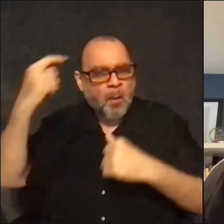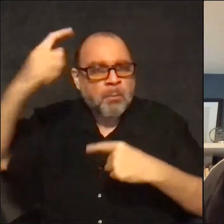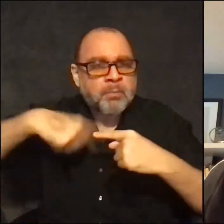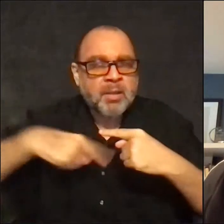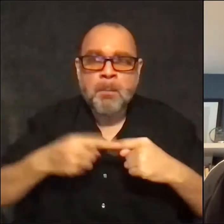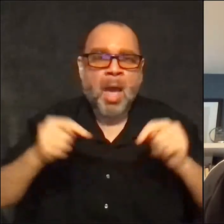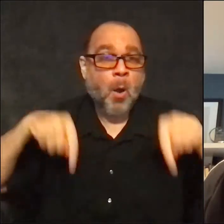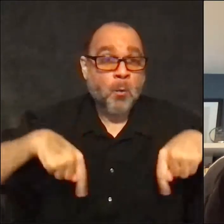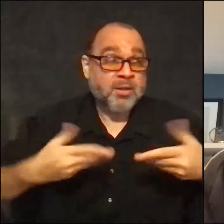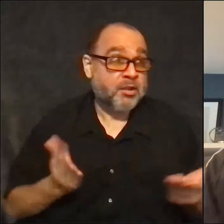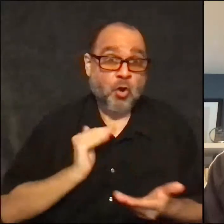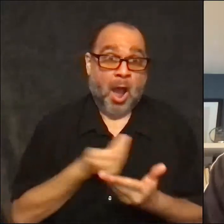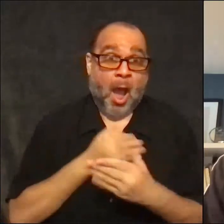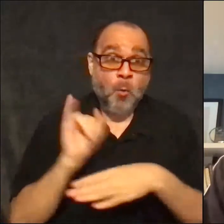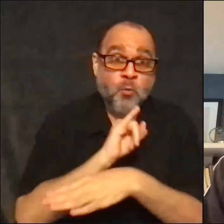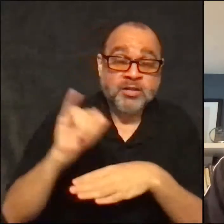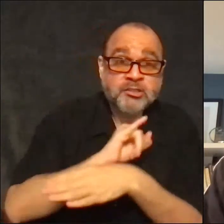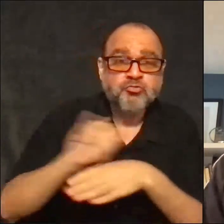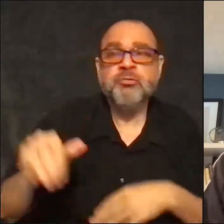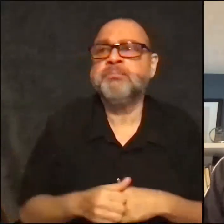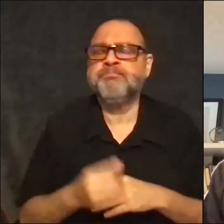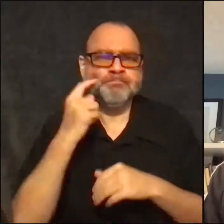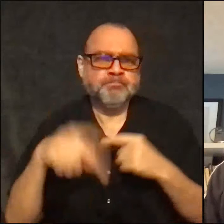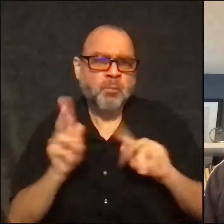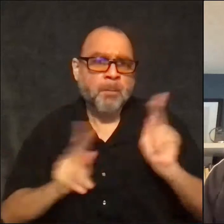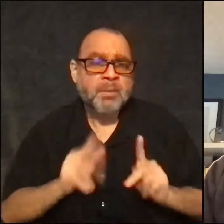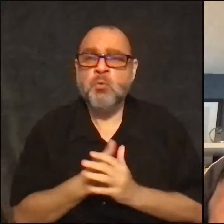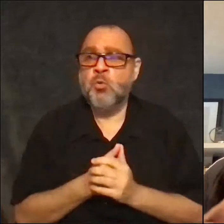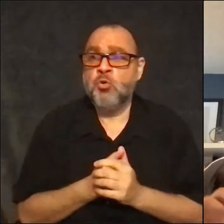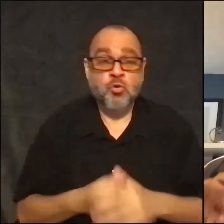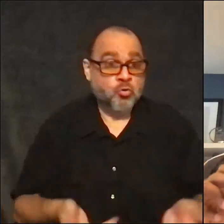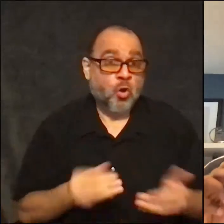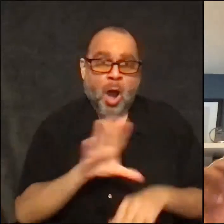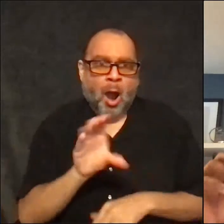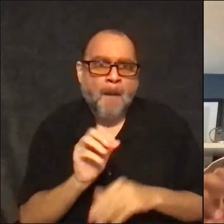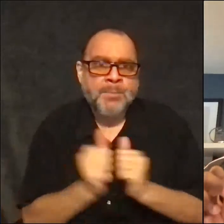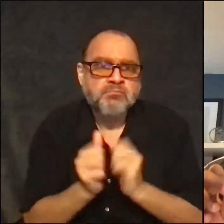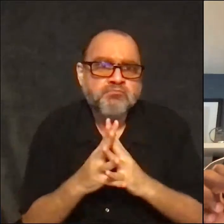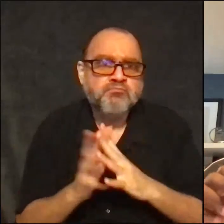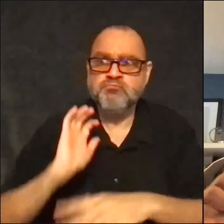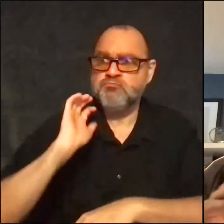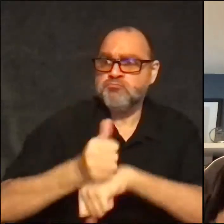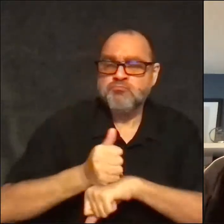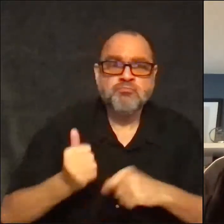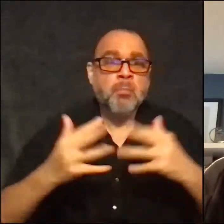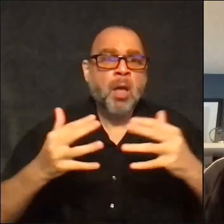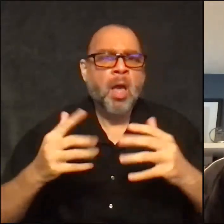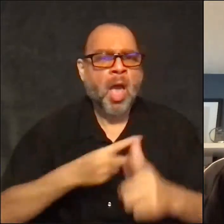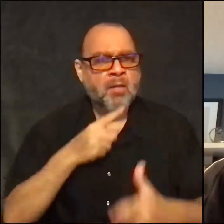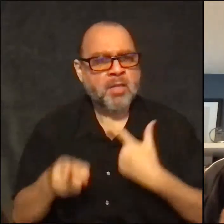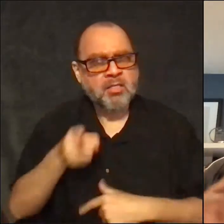you've seen. They'll start a company or they'll raise money, and then they'll make an intentional decision to close